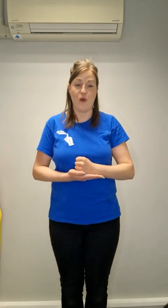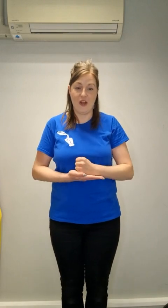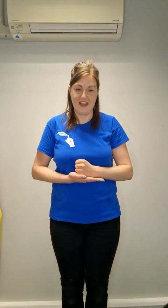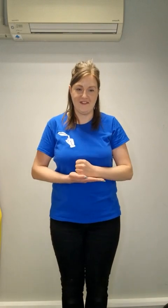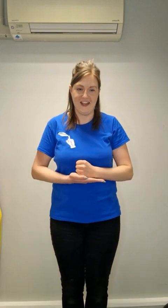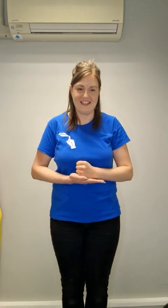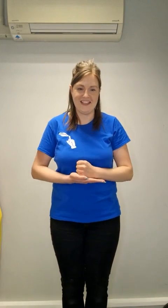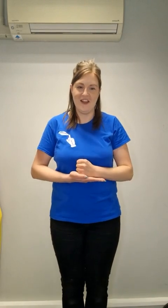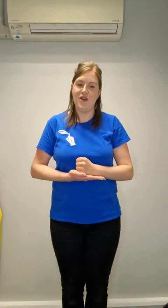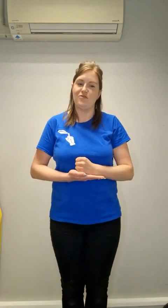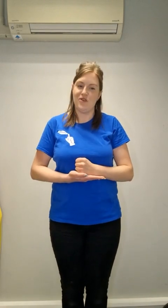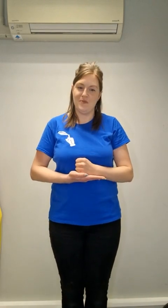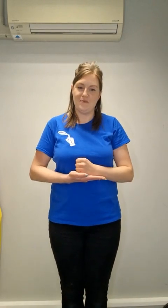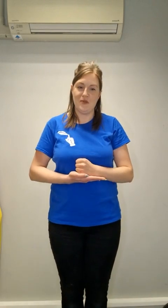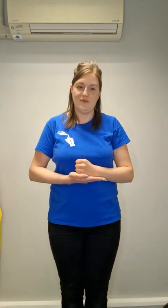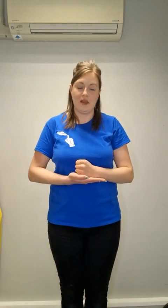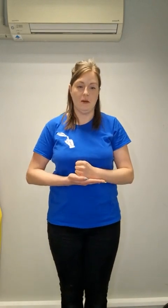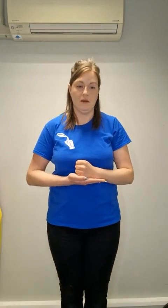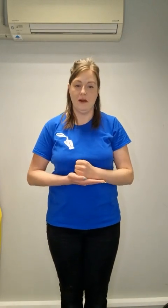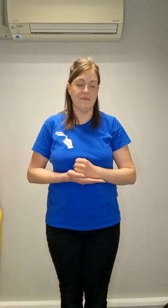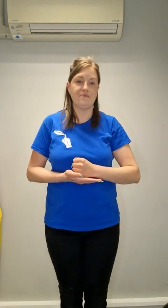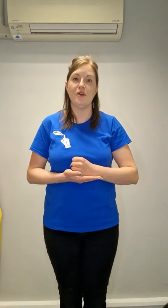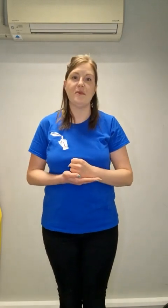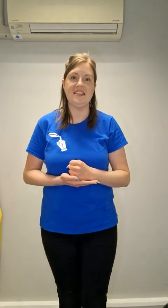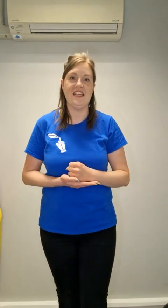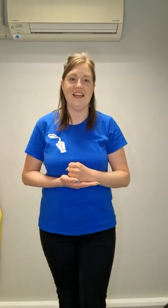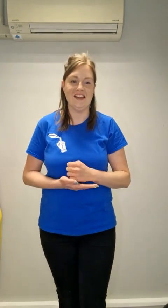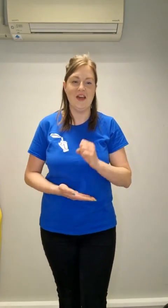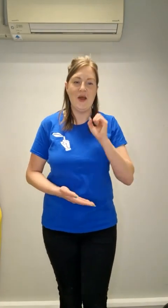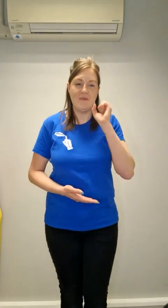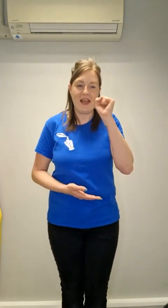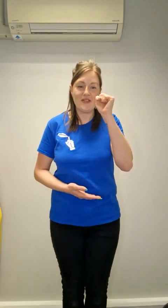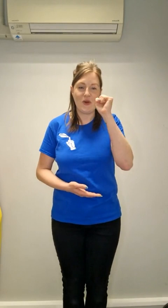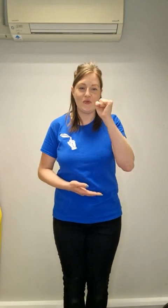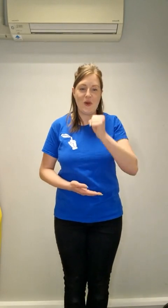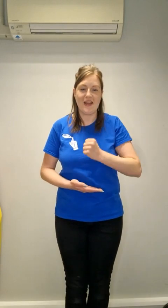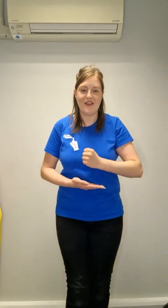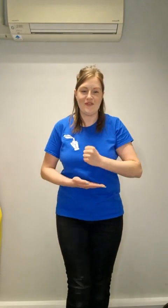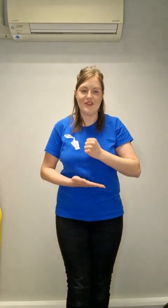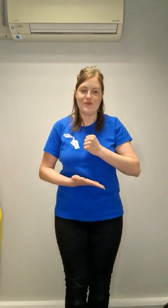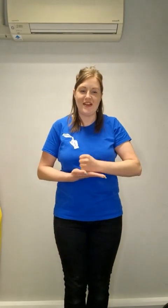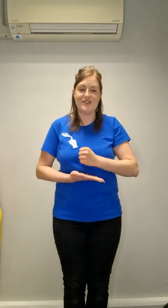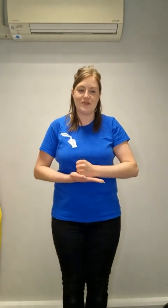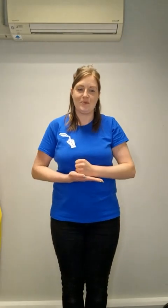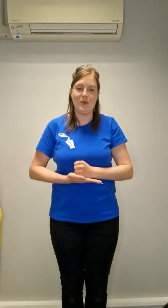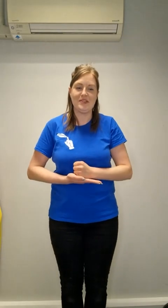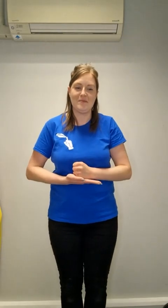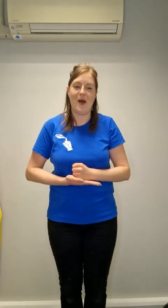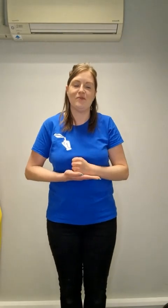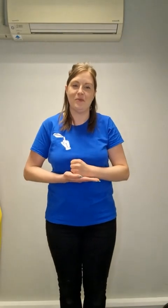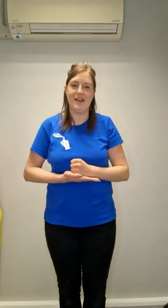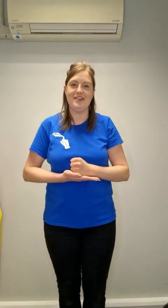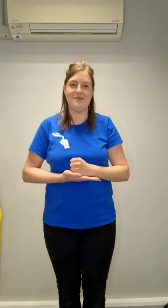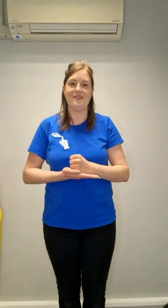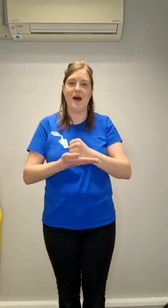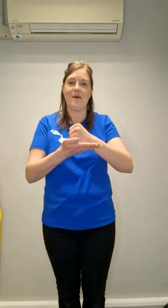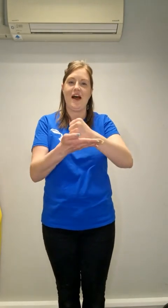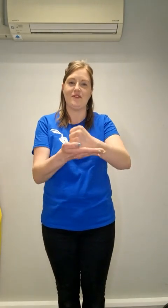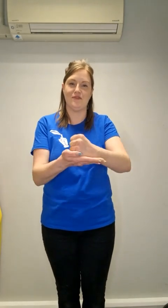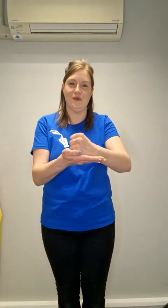working fist, put my teeth in. Blade of working fist rests on supporting palm, formation moves up and